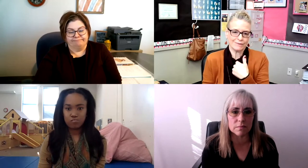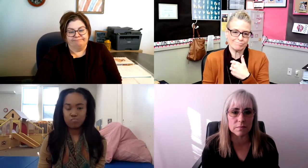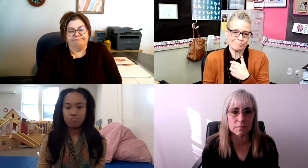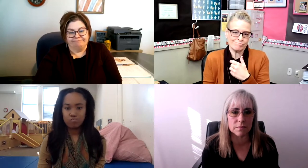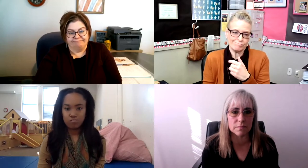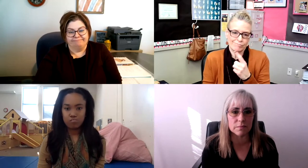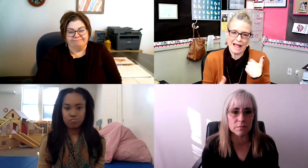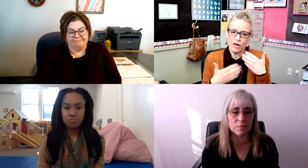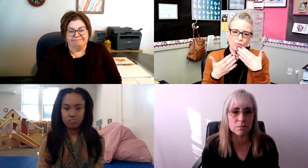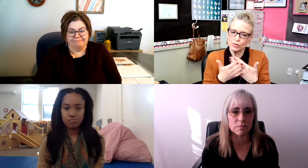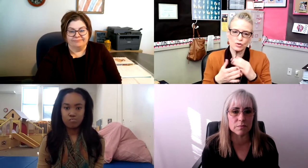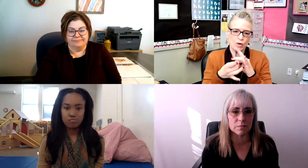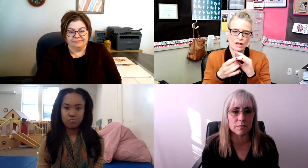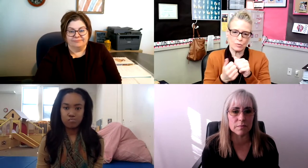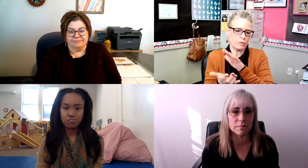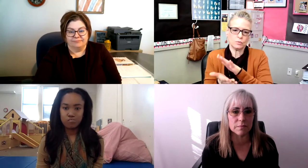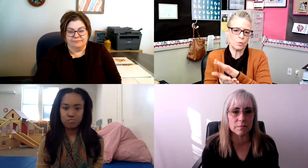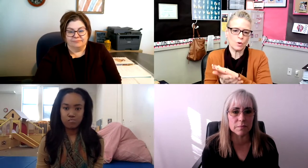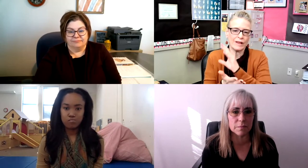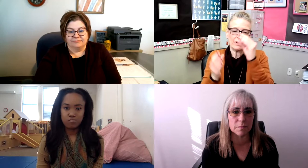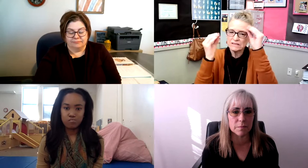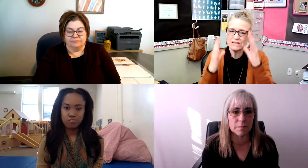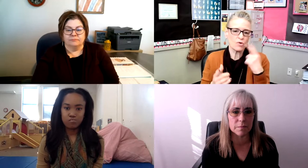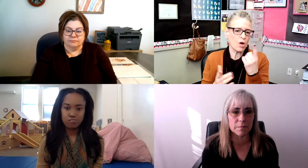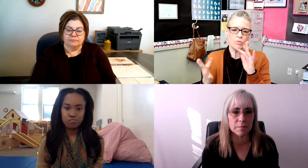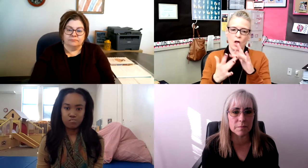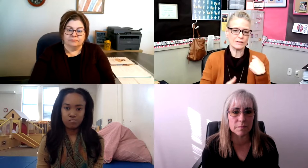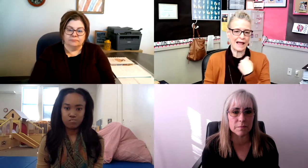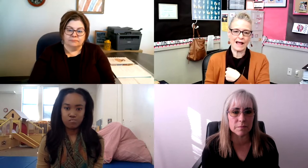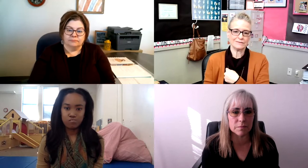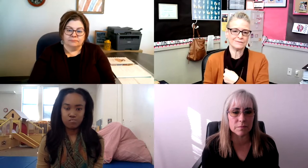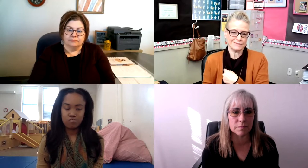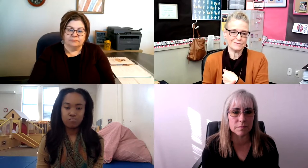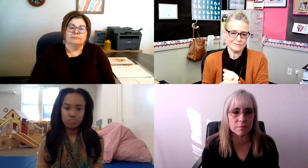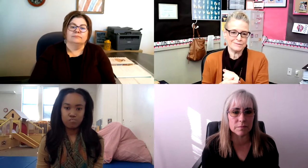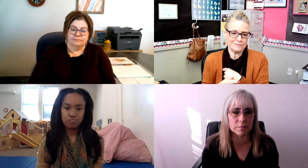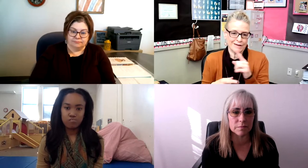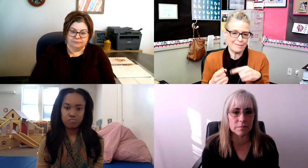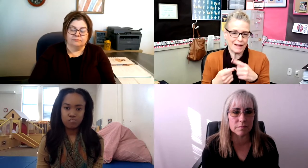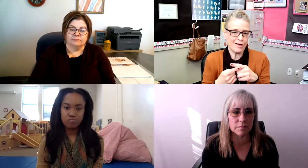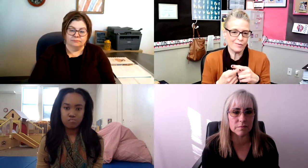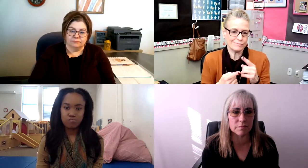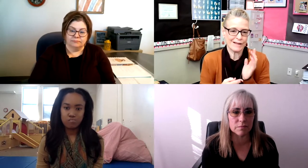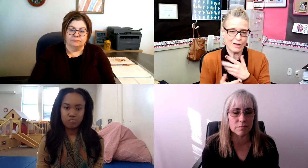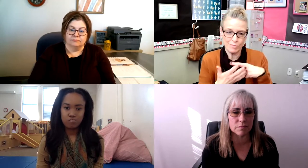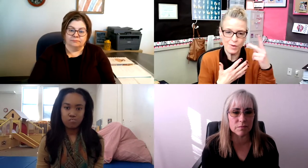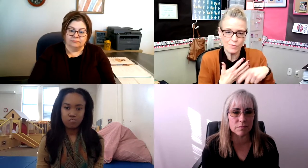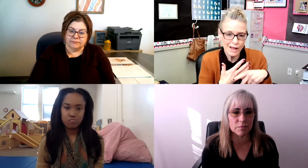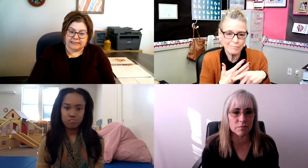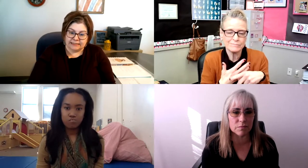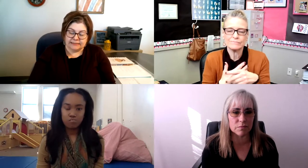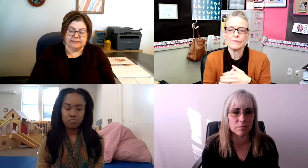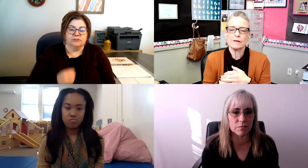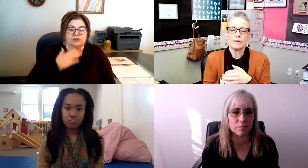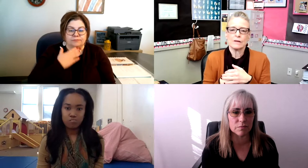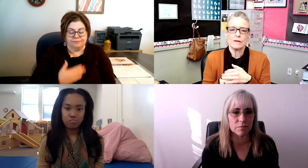for us because we have good relationships with the schools, and the teachers are always contacting us